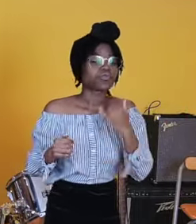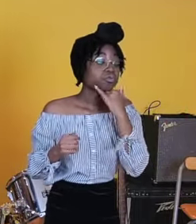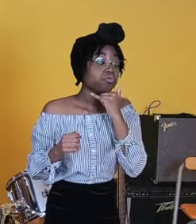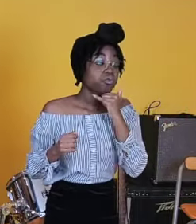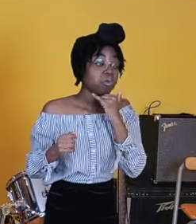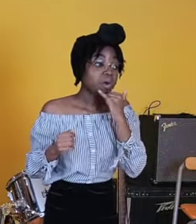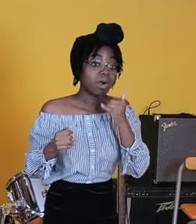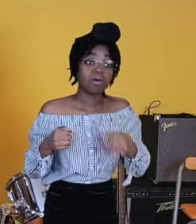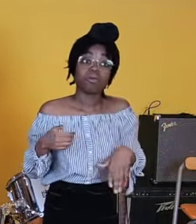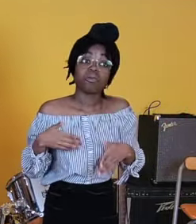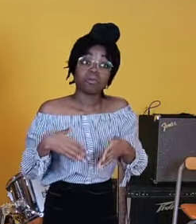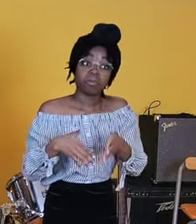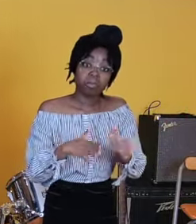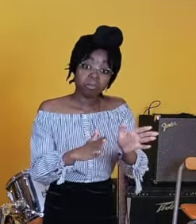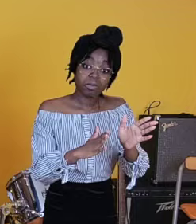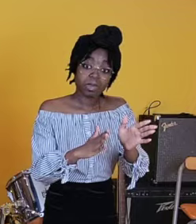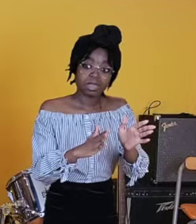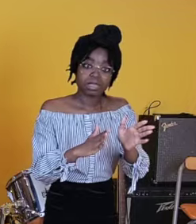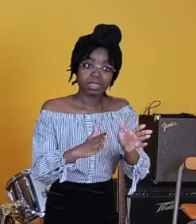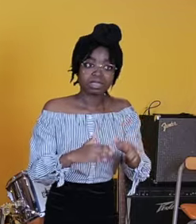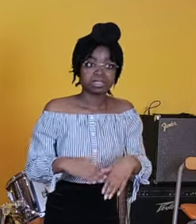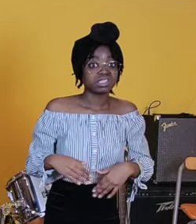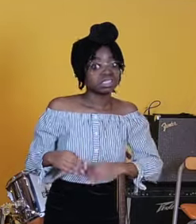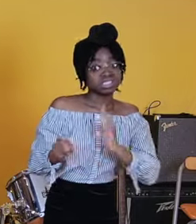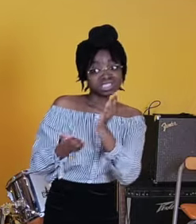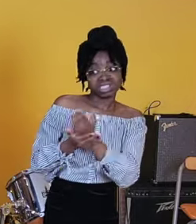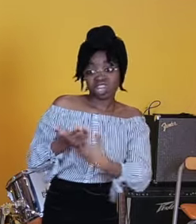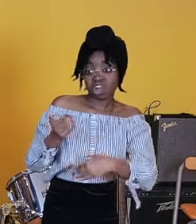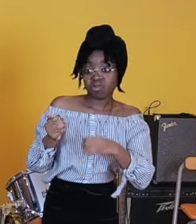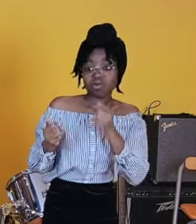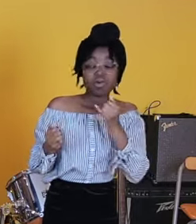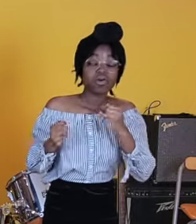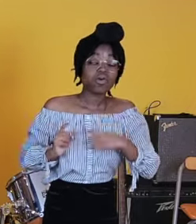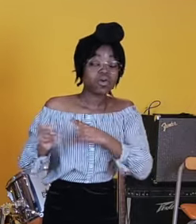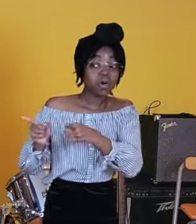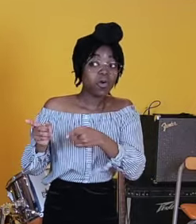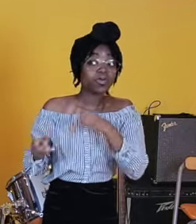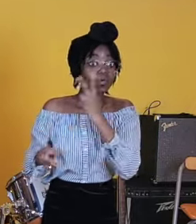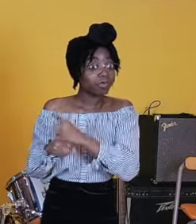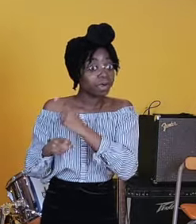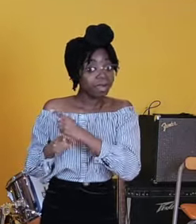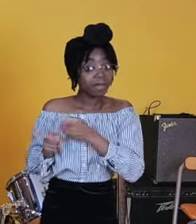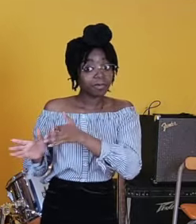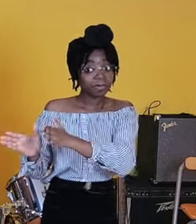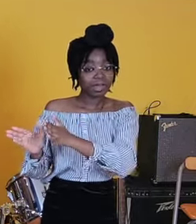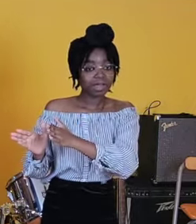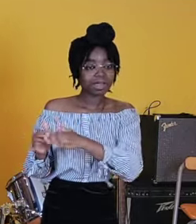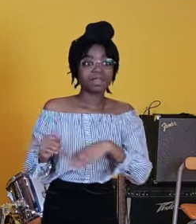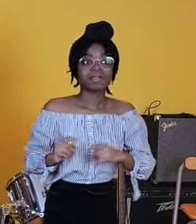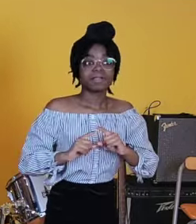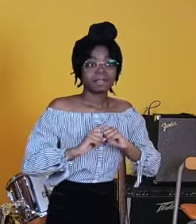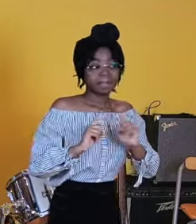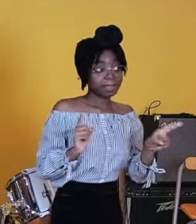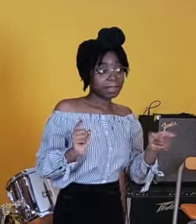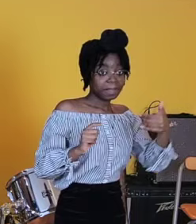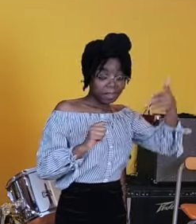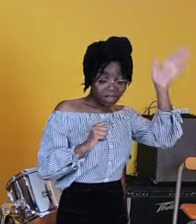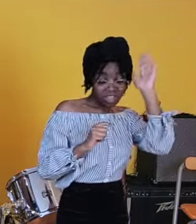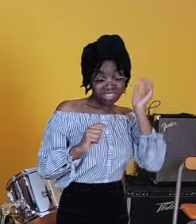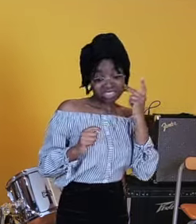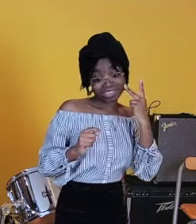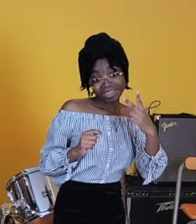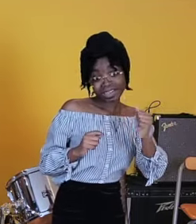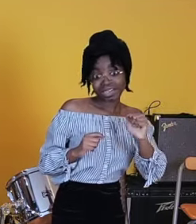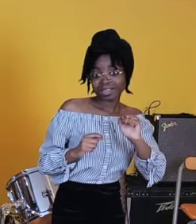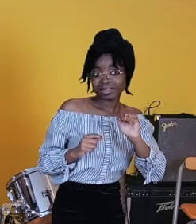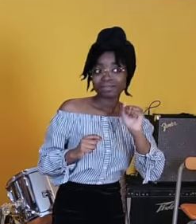right. Adam said did something right so that Abel, God himself testified on behalf of Abel. You